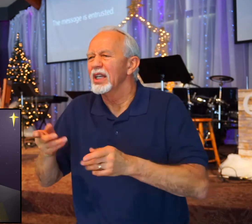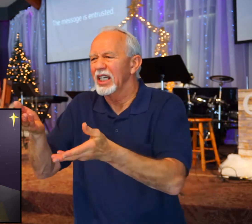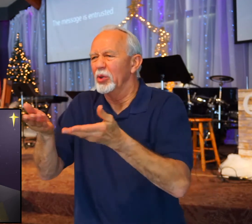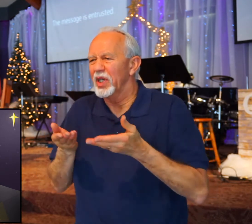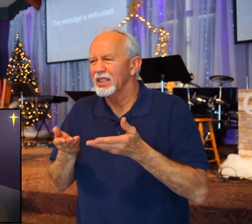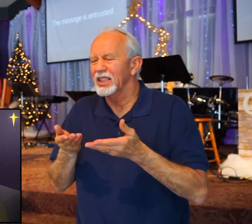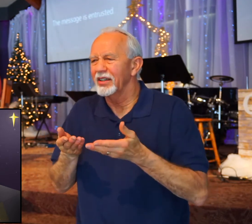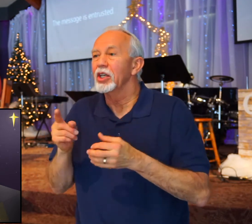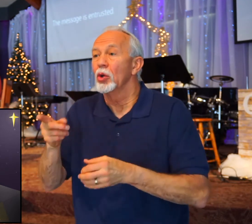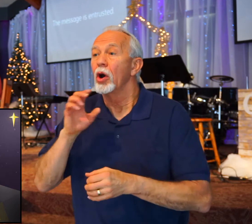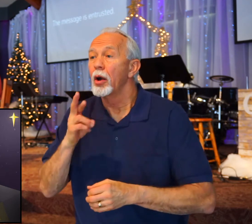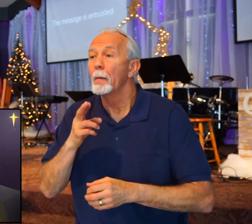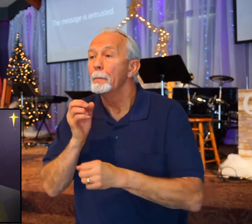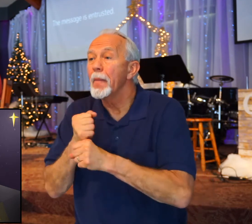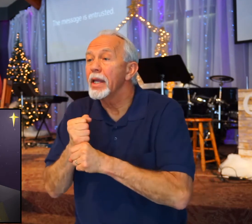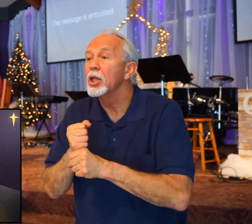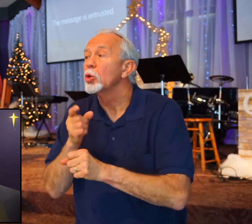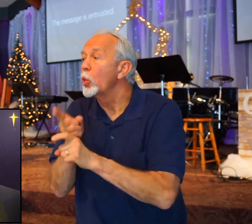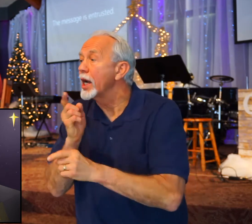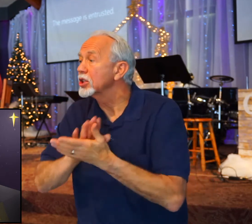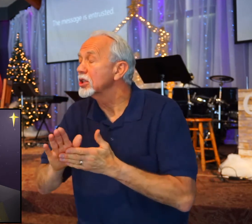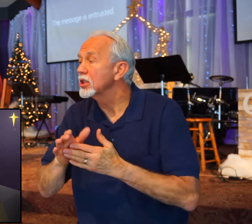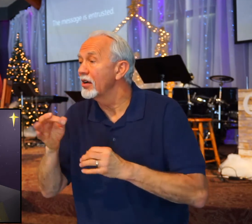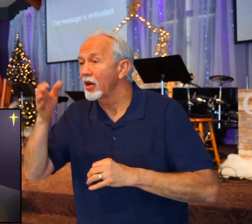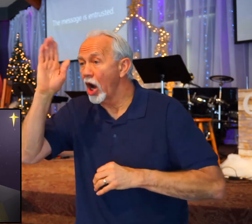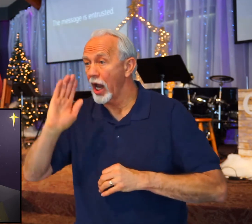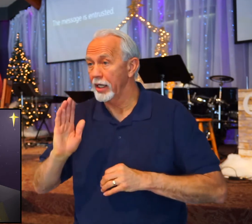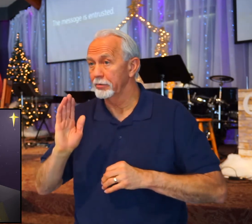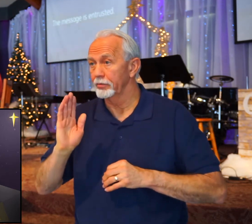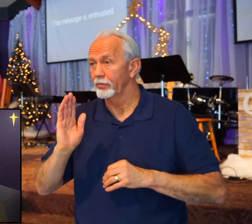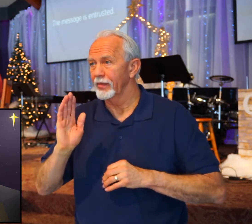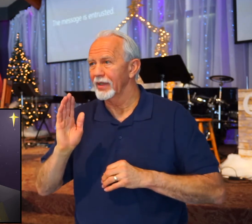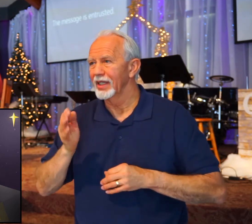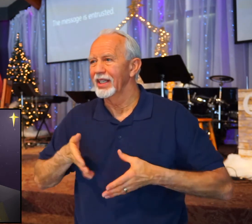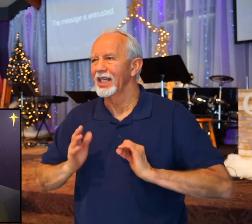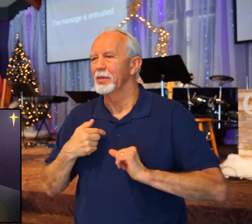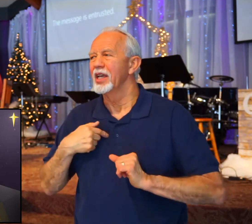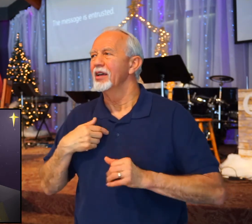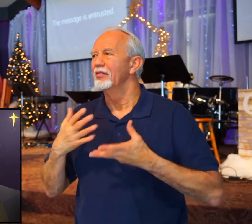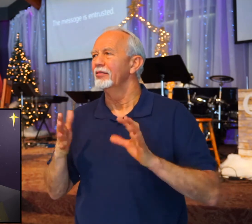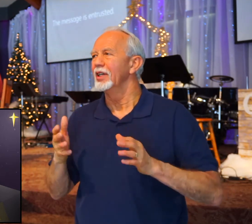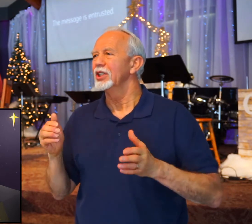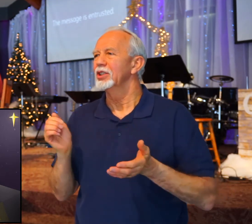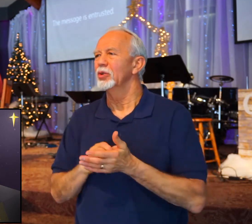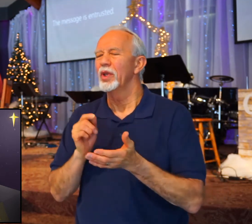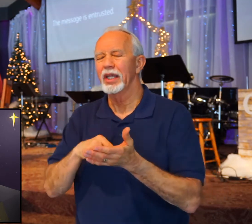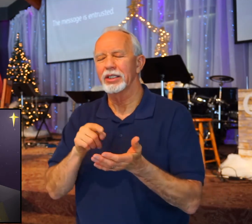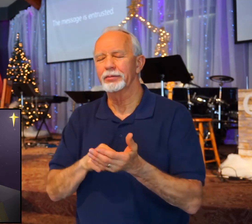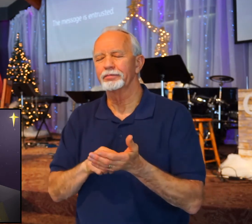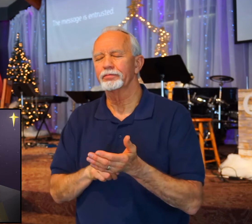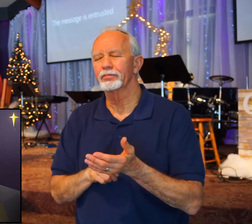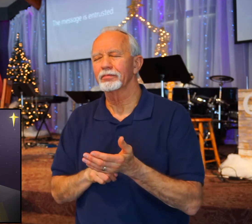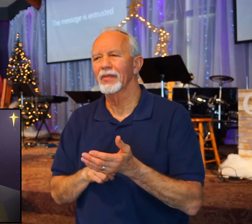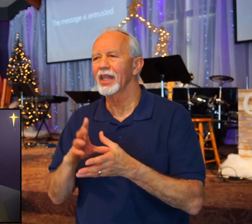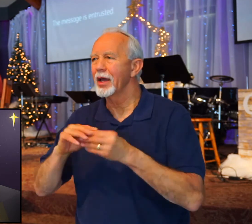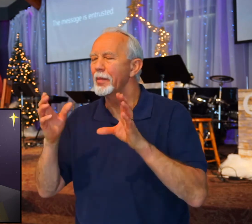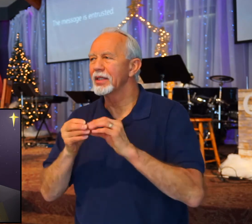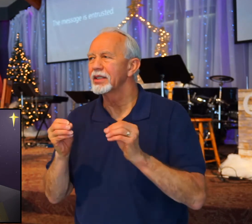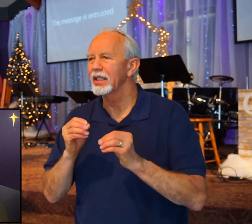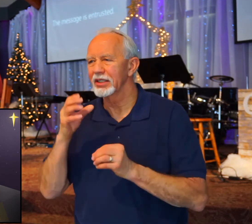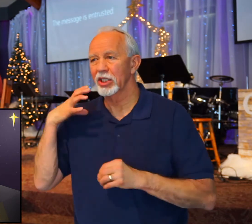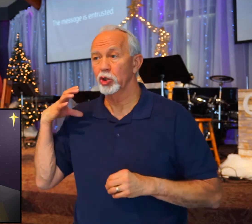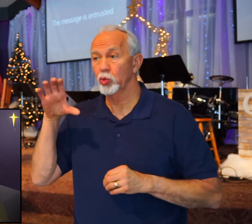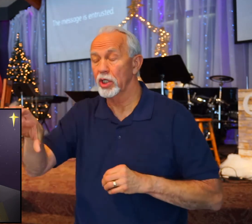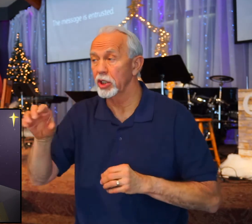the righteousness of God. Let me finish this point that the message is entrusted